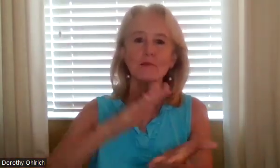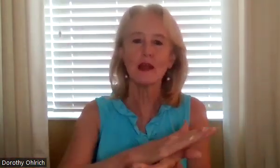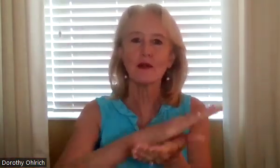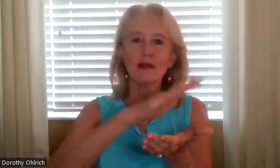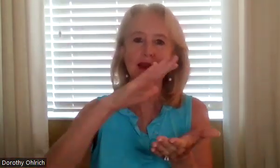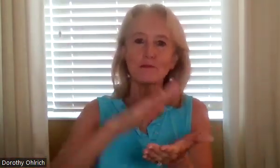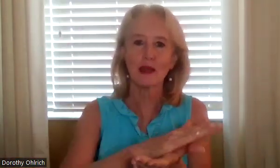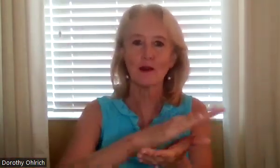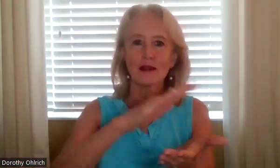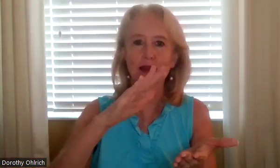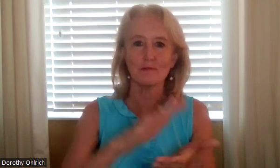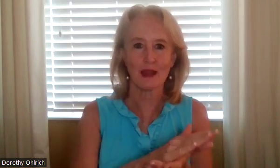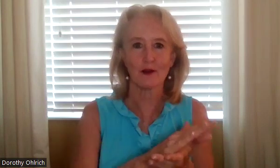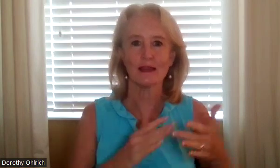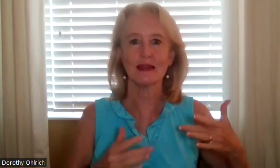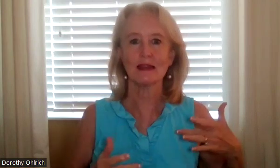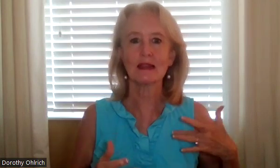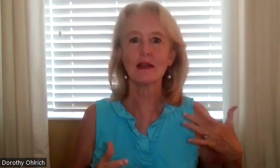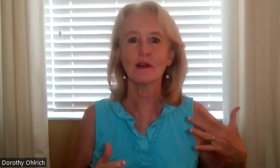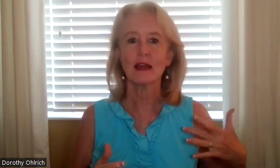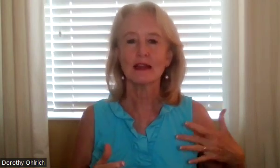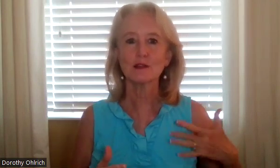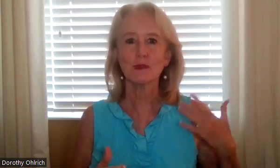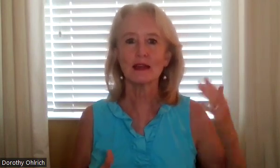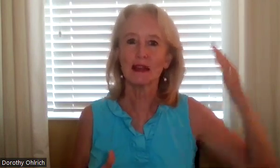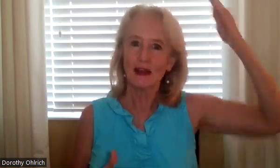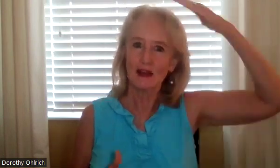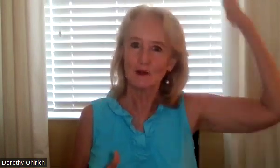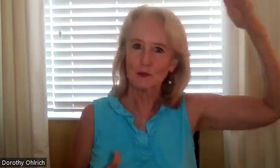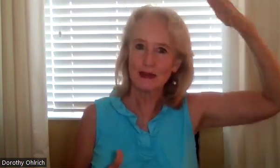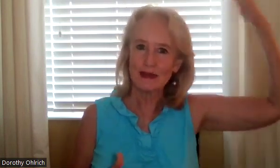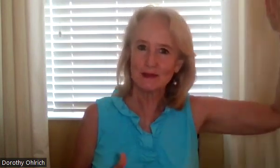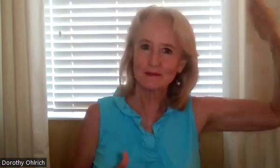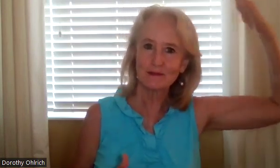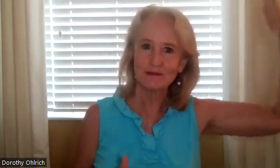Merrily, merrily, merrily, merrily, life is but a dream.